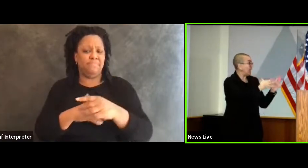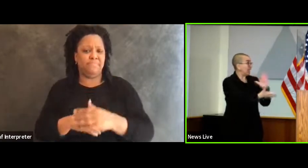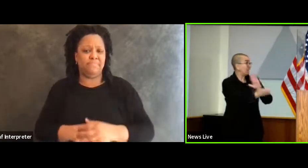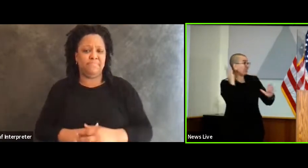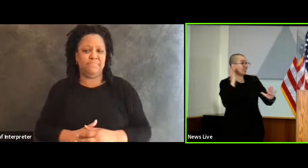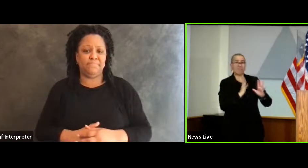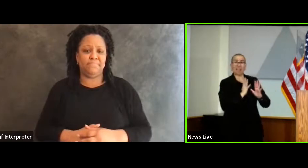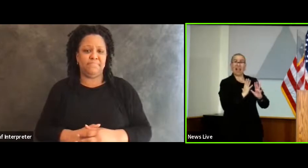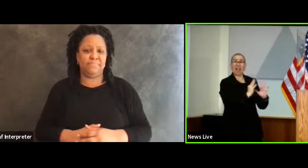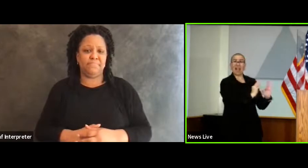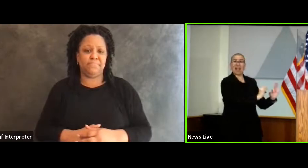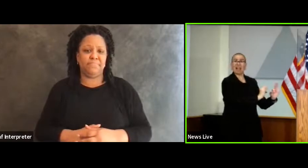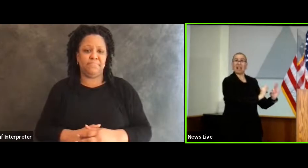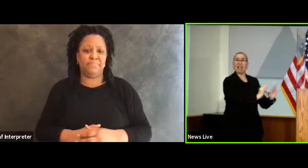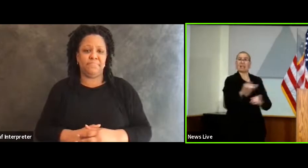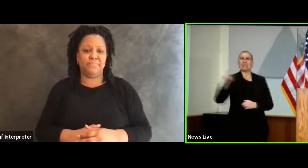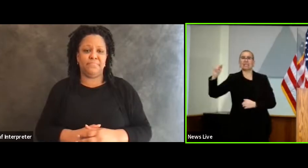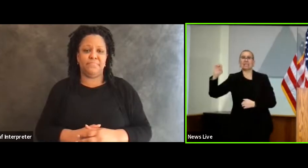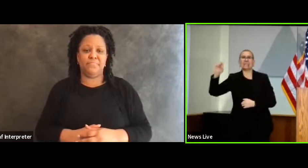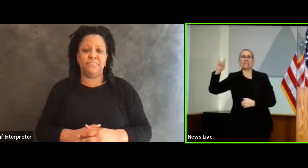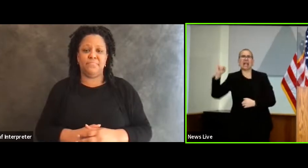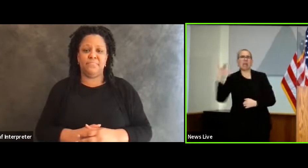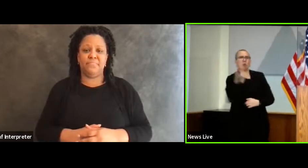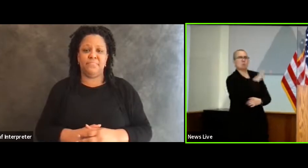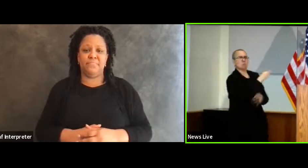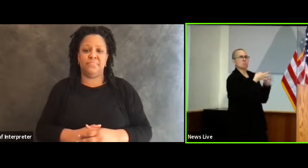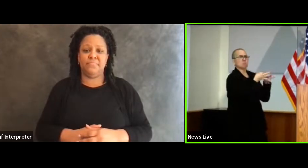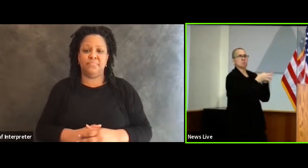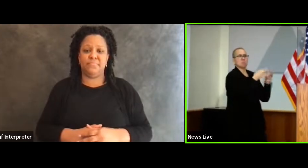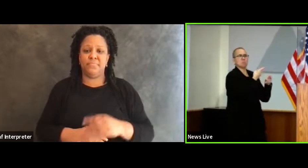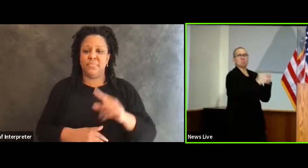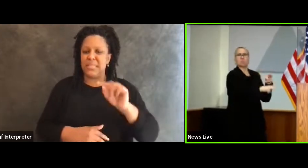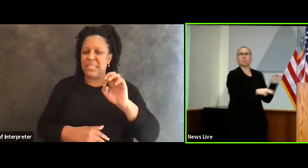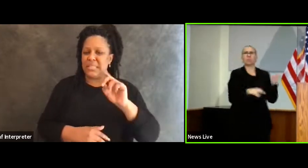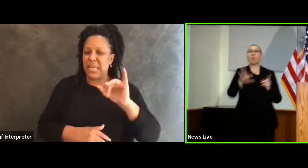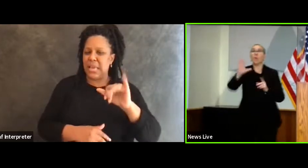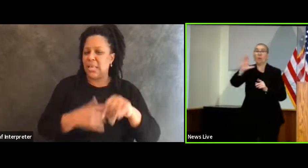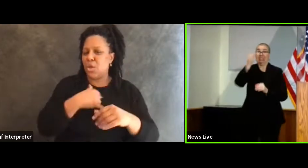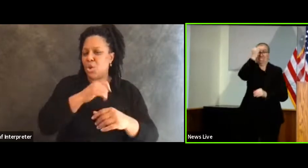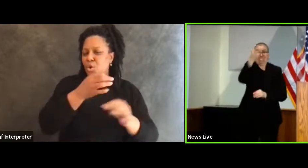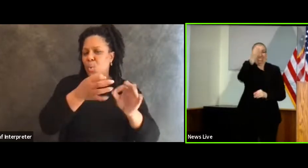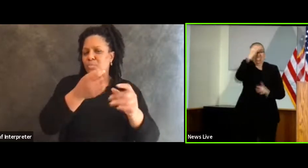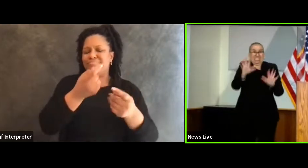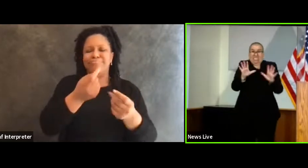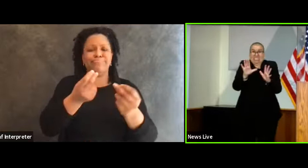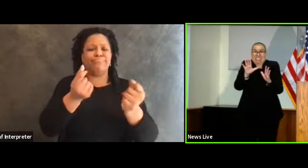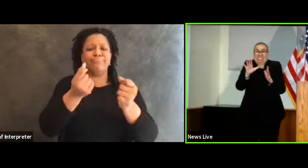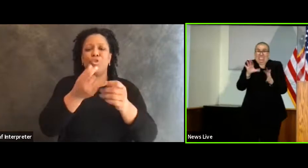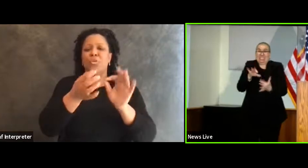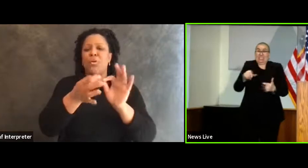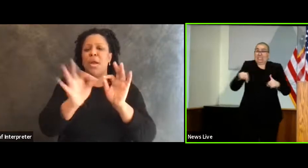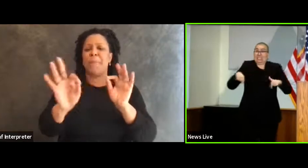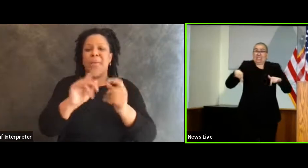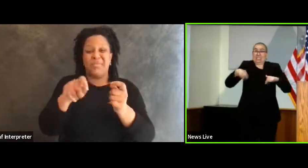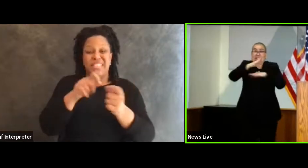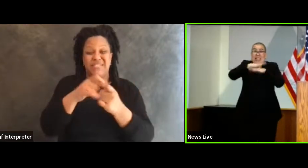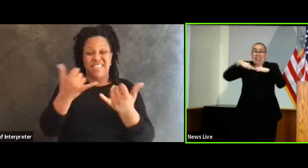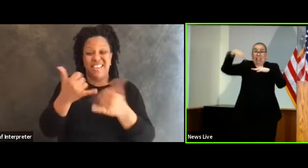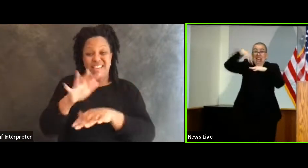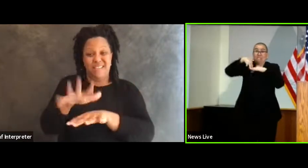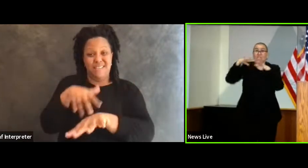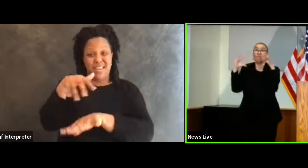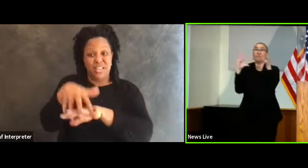And Teddy, real quick, especially in this time where I think Native voices are often being